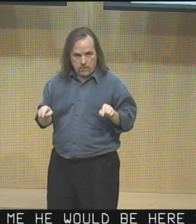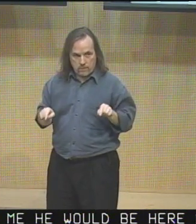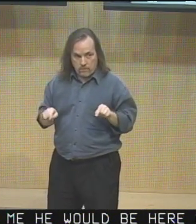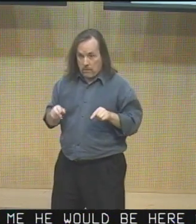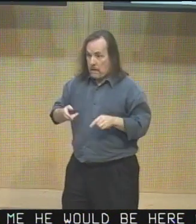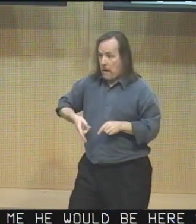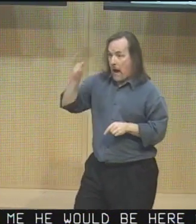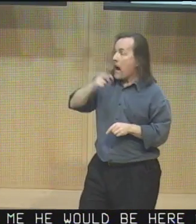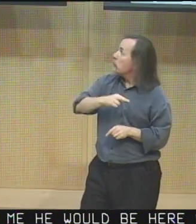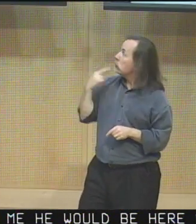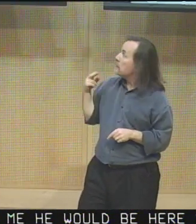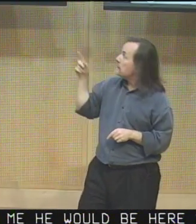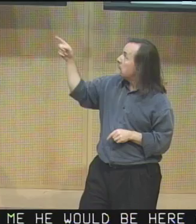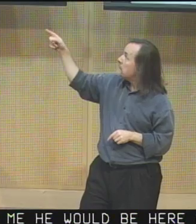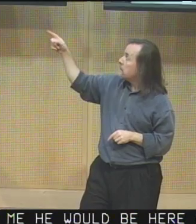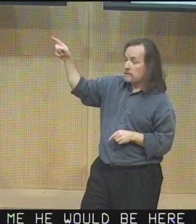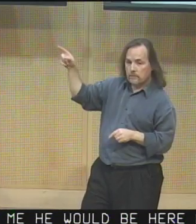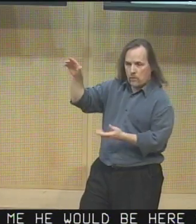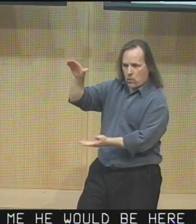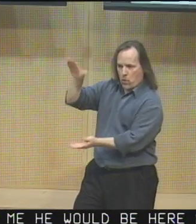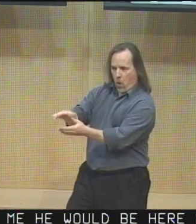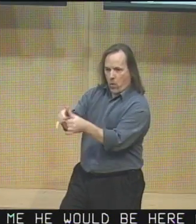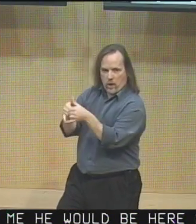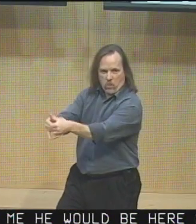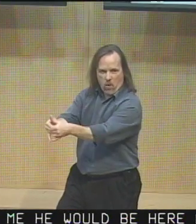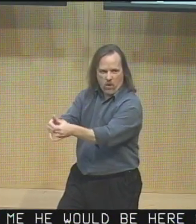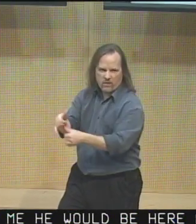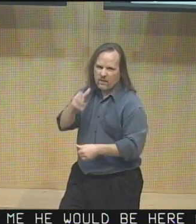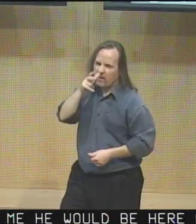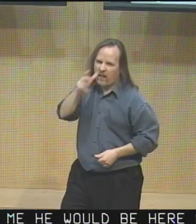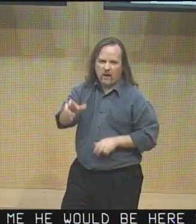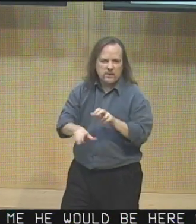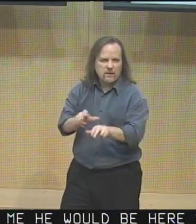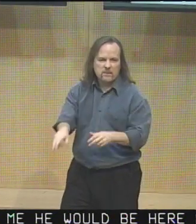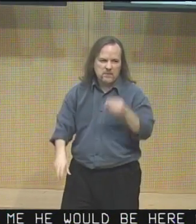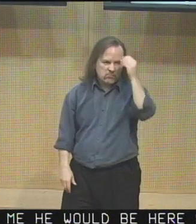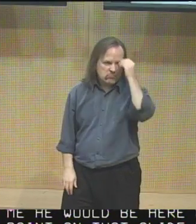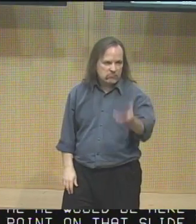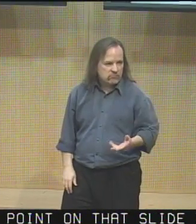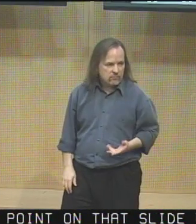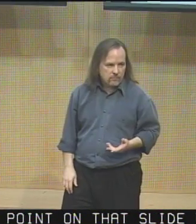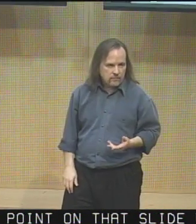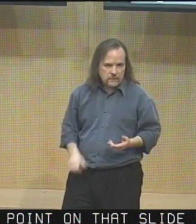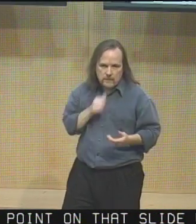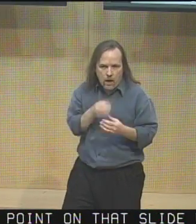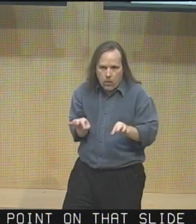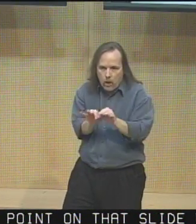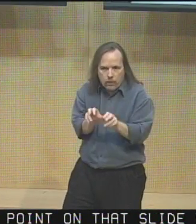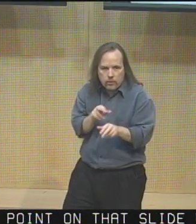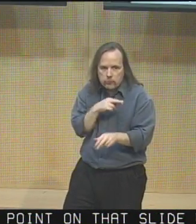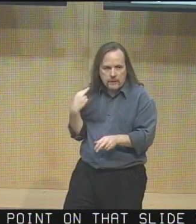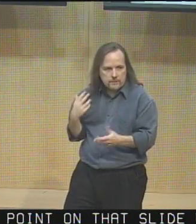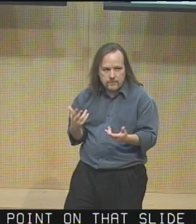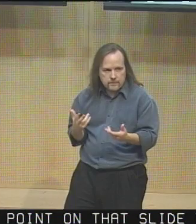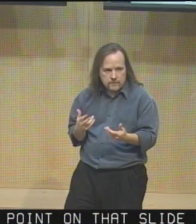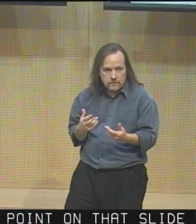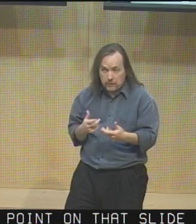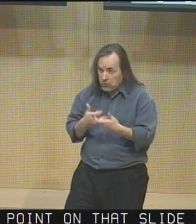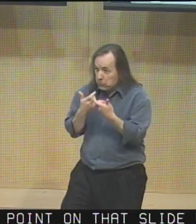I'd like to talk about risk versus reward. High risk and low reward. If you'd really want to